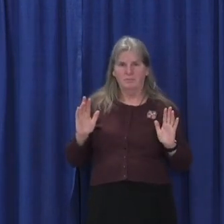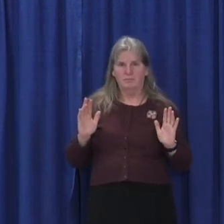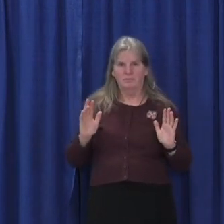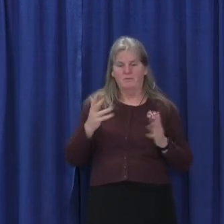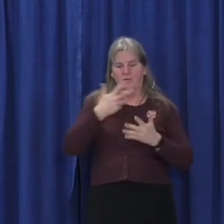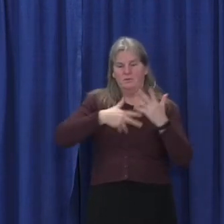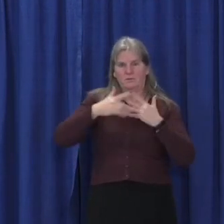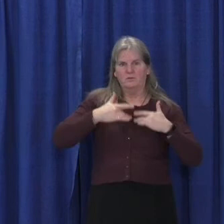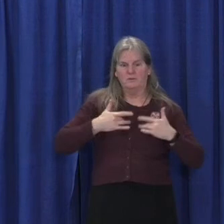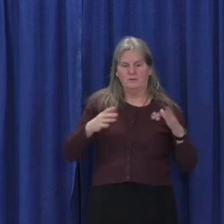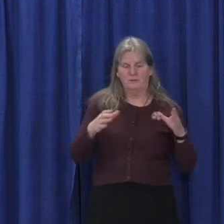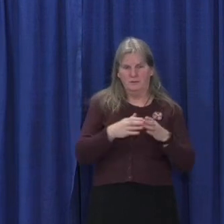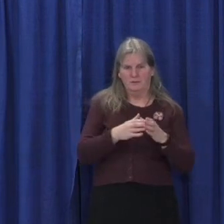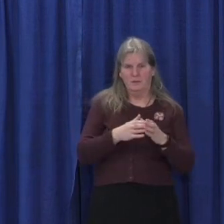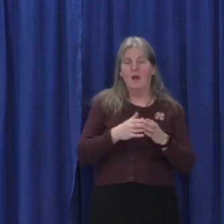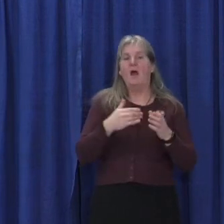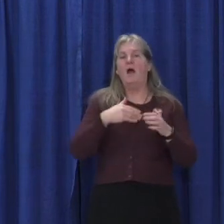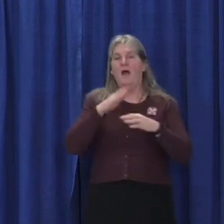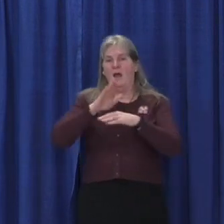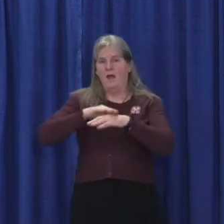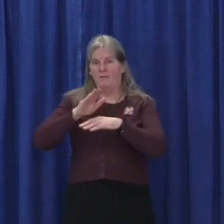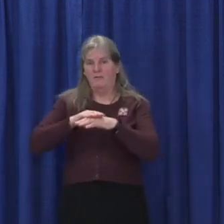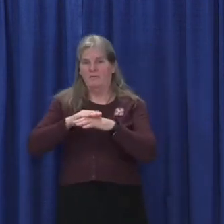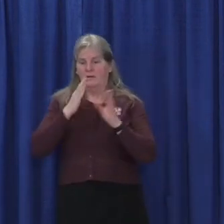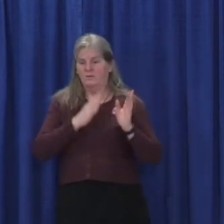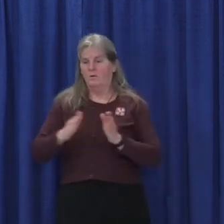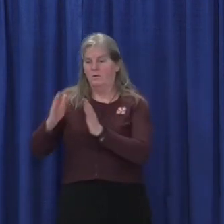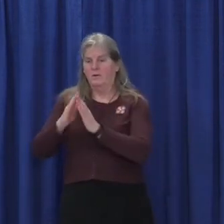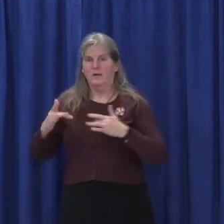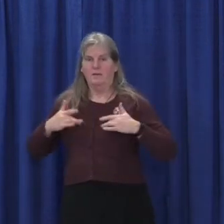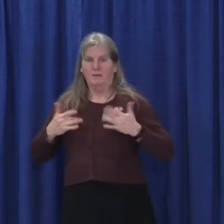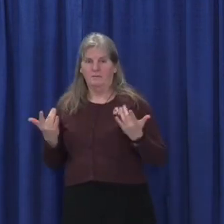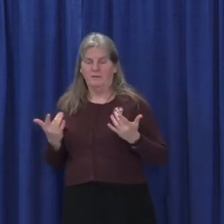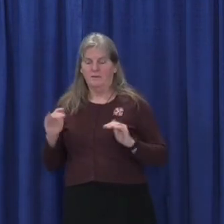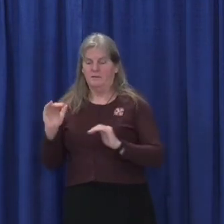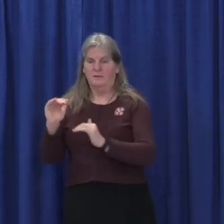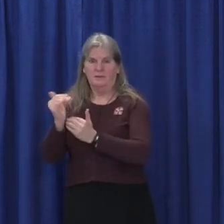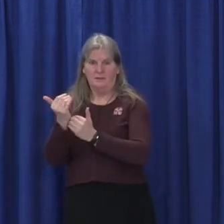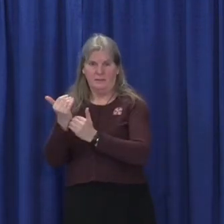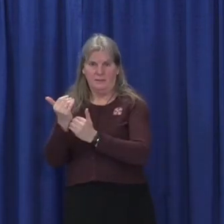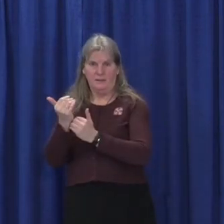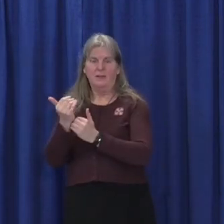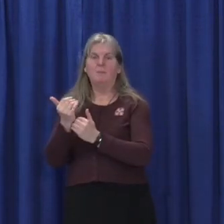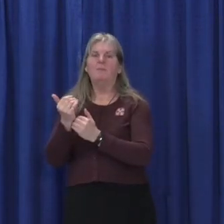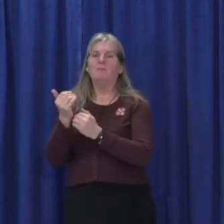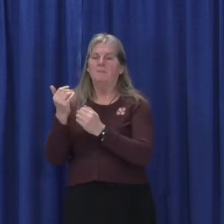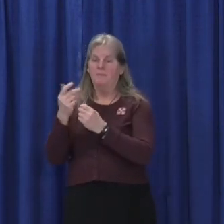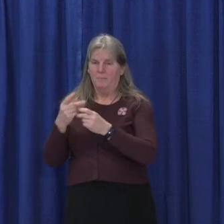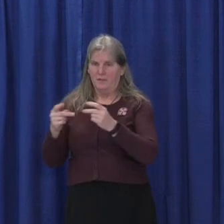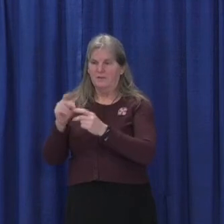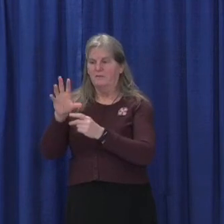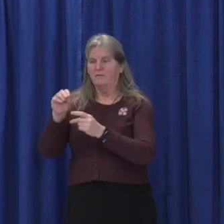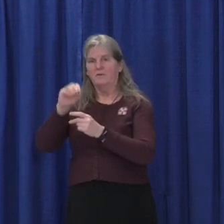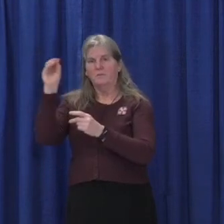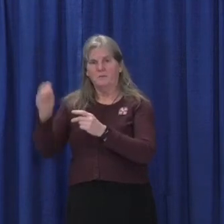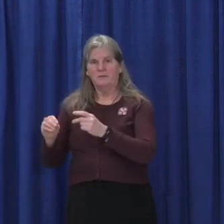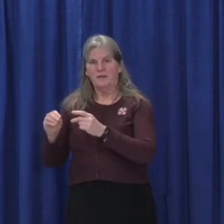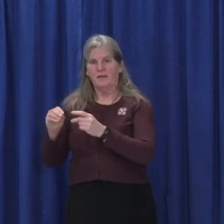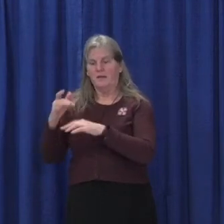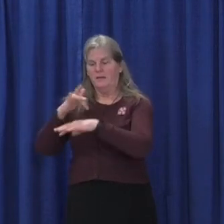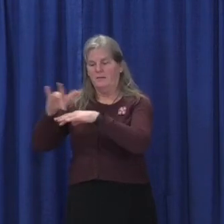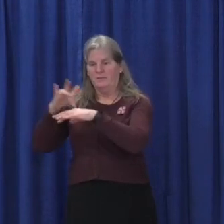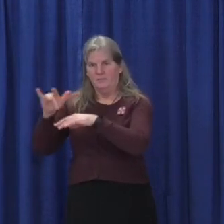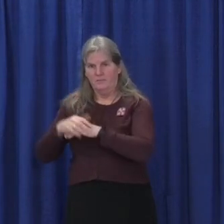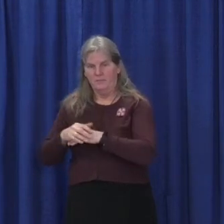social gatherings. We have advice for organized gatherings. We've limited many places to 50% occupancy. We have